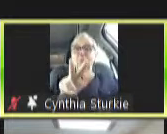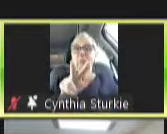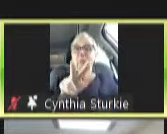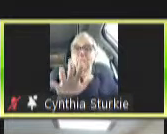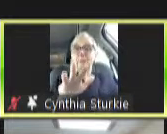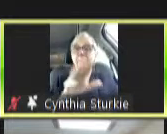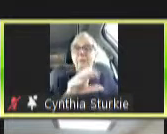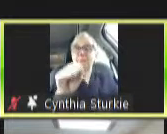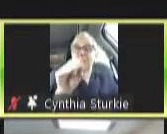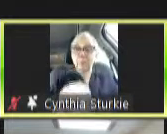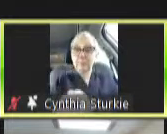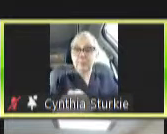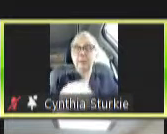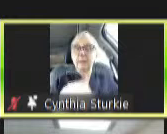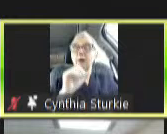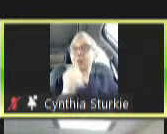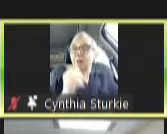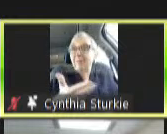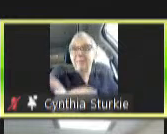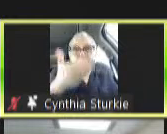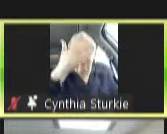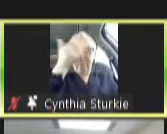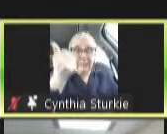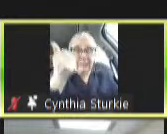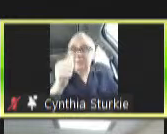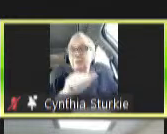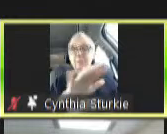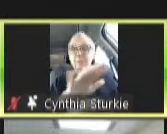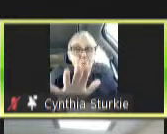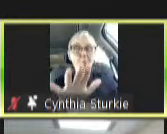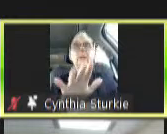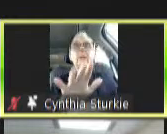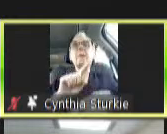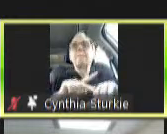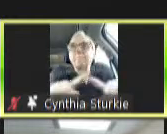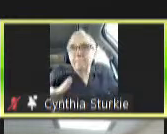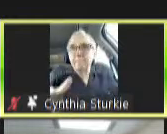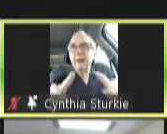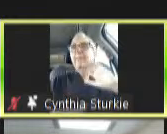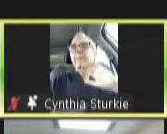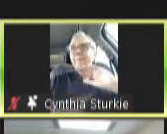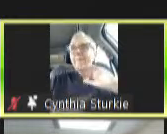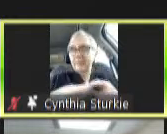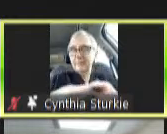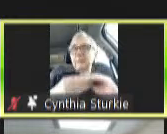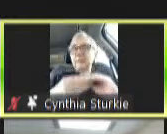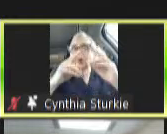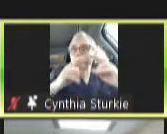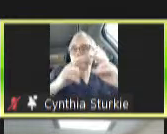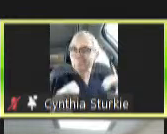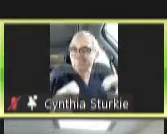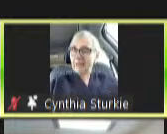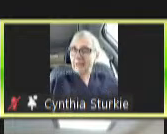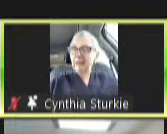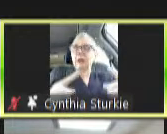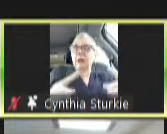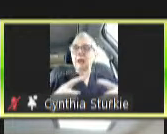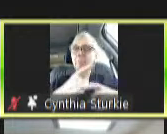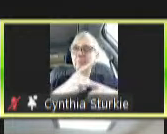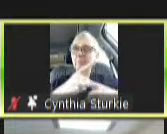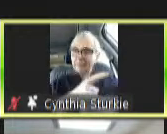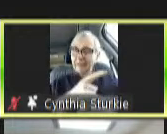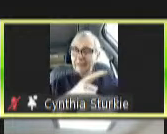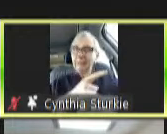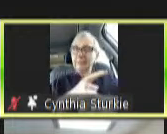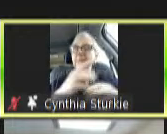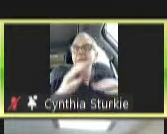primarily hospitalized due to COVID-19, in many cases, COVID-19 is continuing to complicate their hospitalization, extend